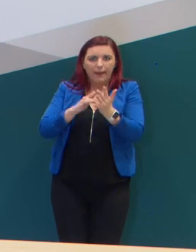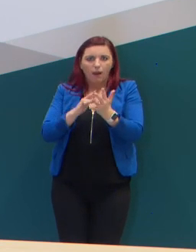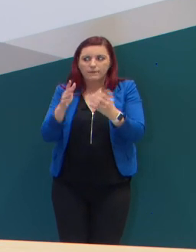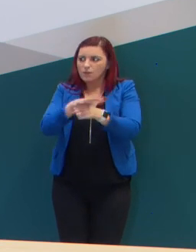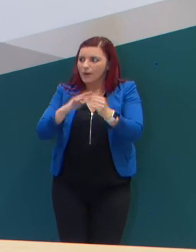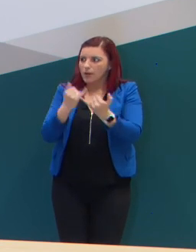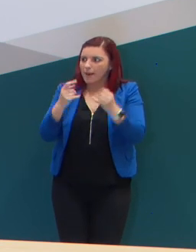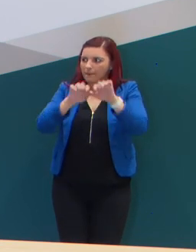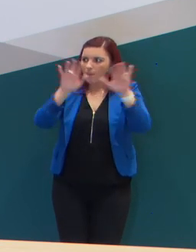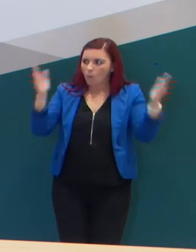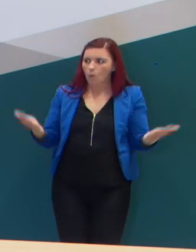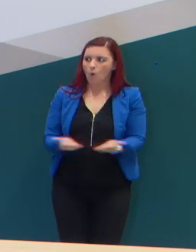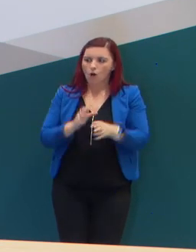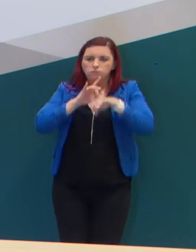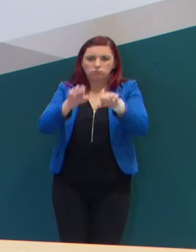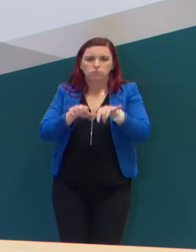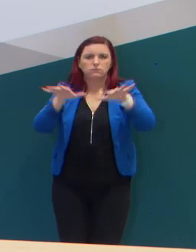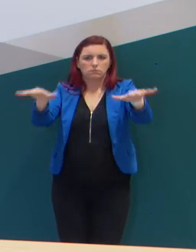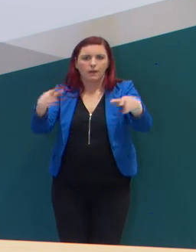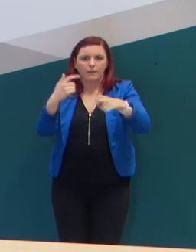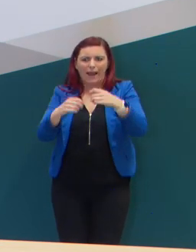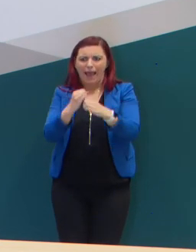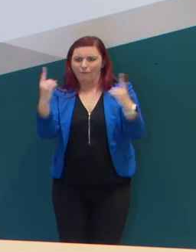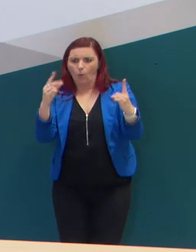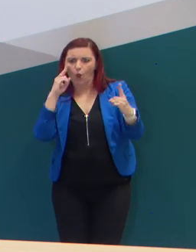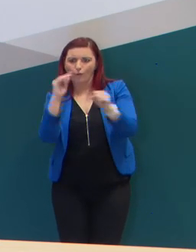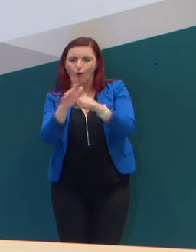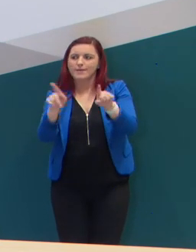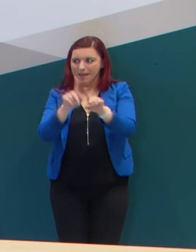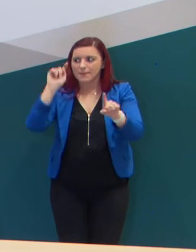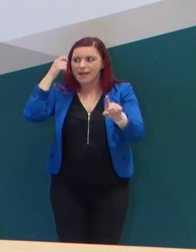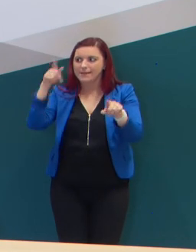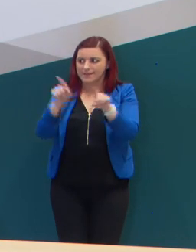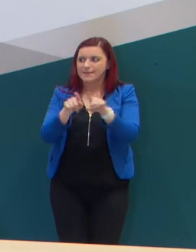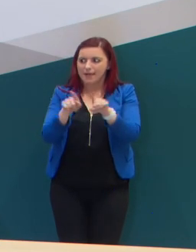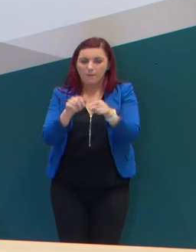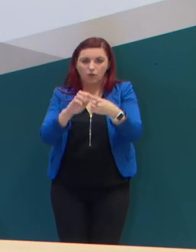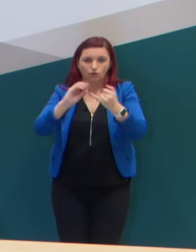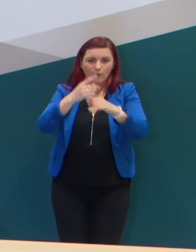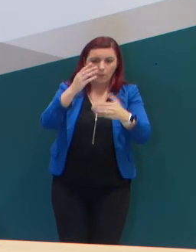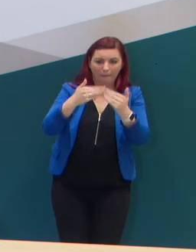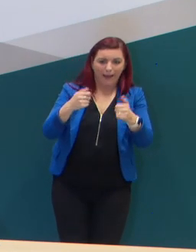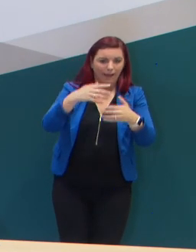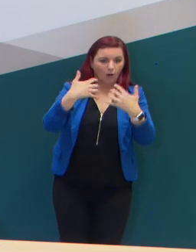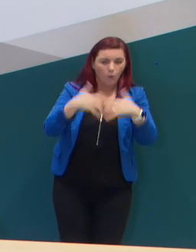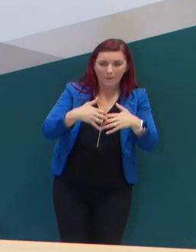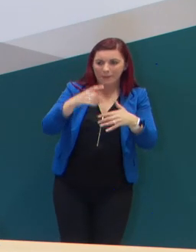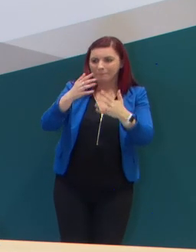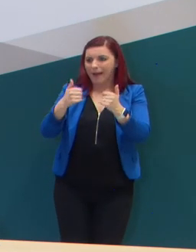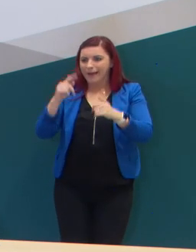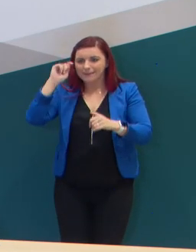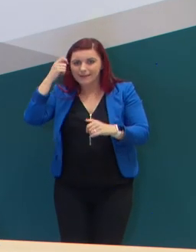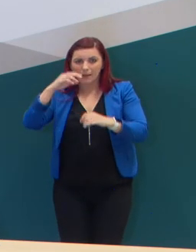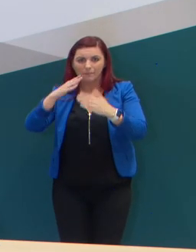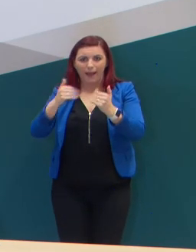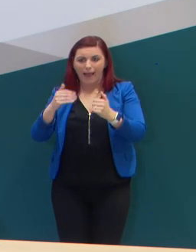same supply resource. But at this stage, as I said, we're seeing a significant increase in laboratory capacity, and that will continue